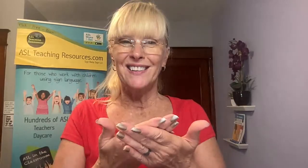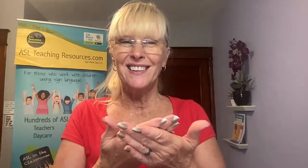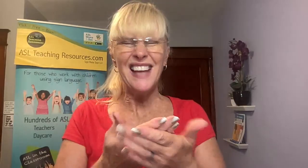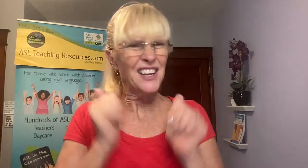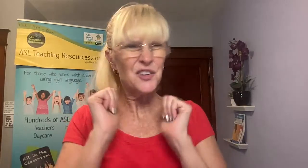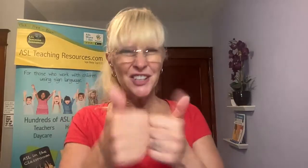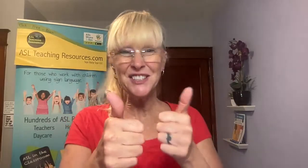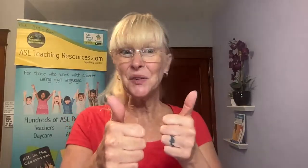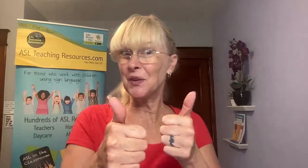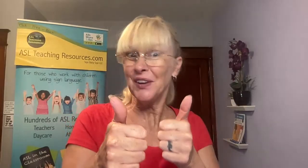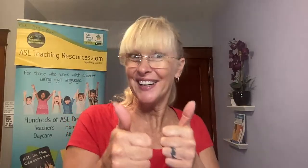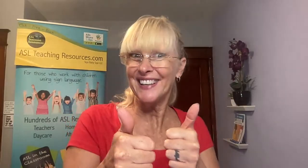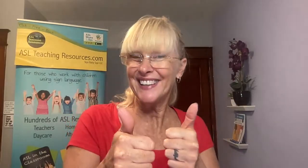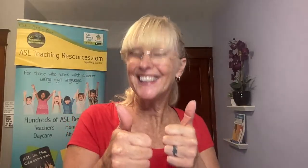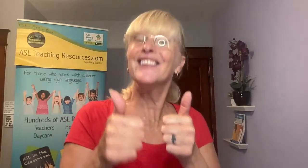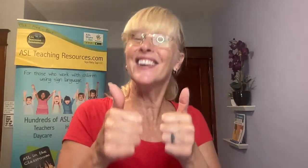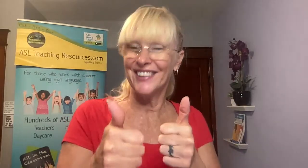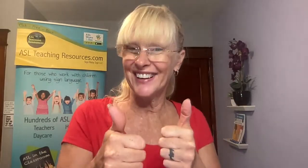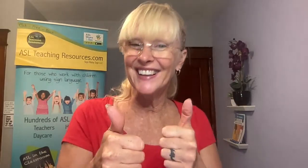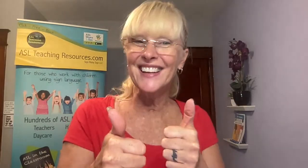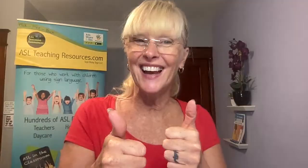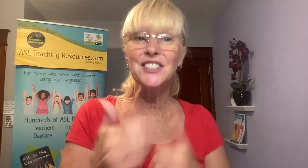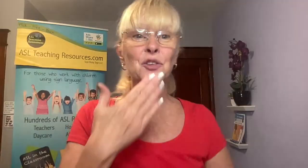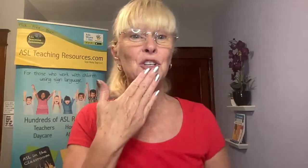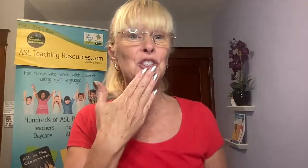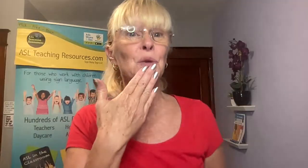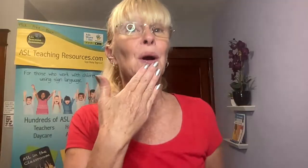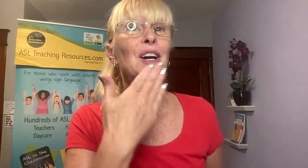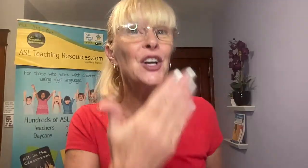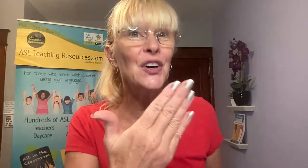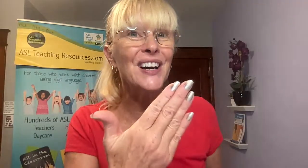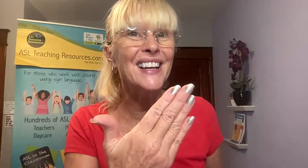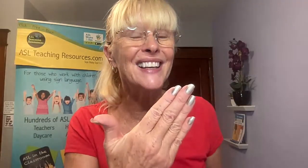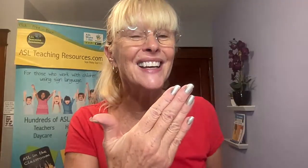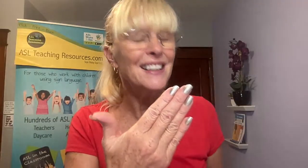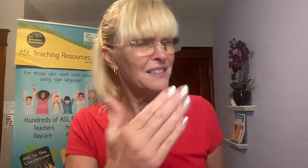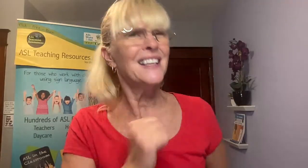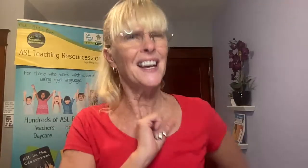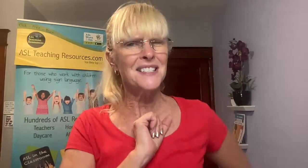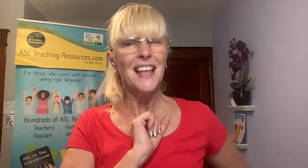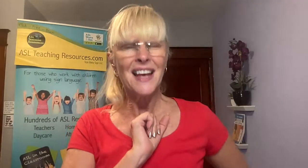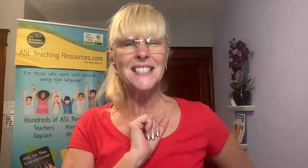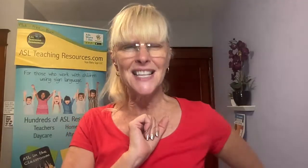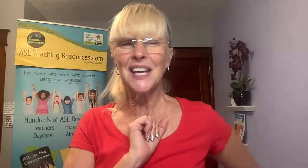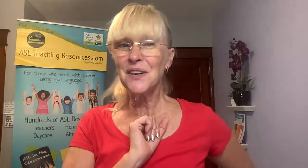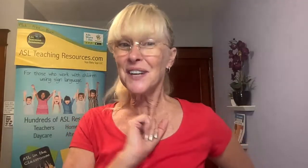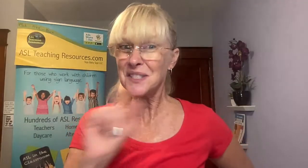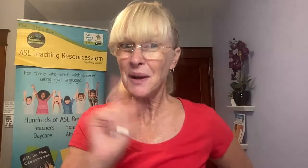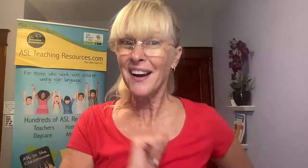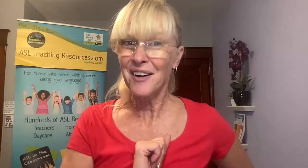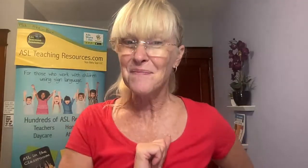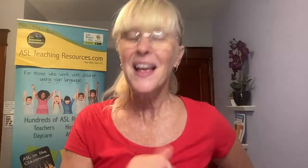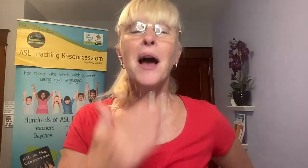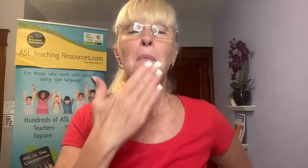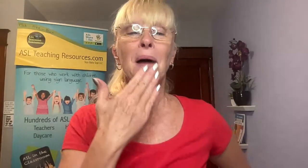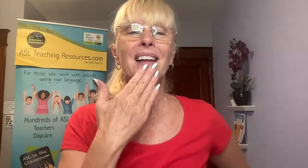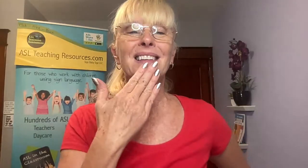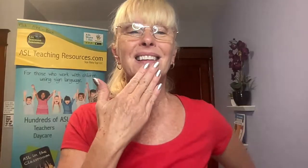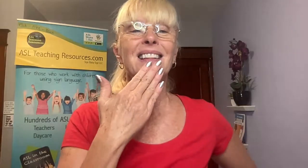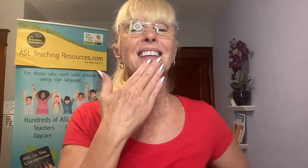Yeah, you could do good. You could. Yes, you could do good. Yes, and that's thank you as well. But this